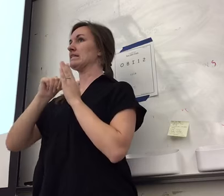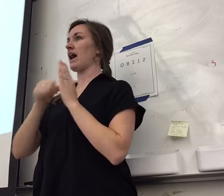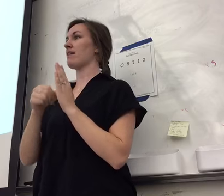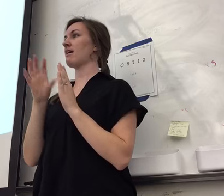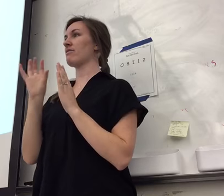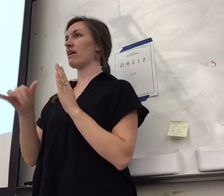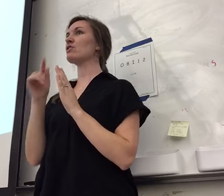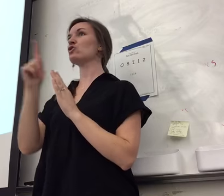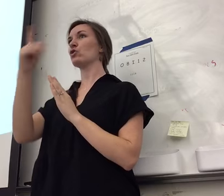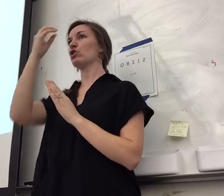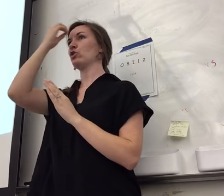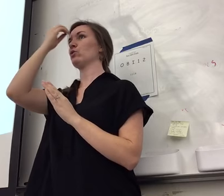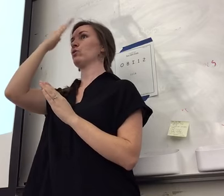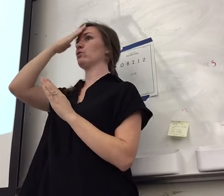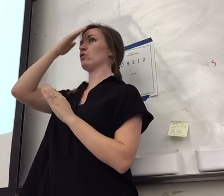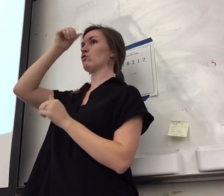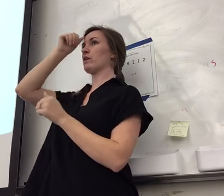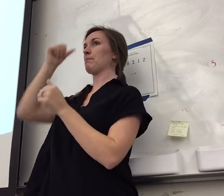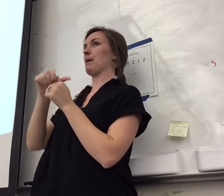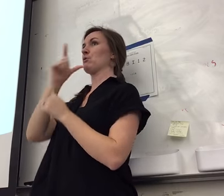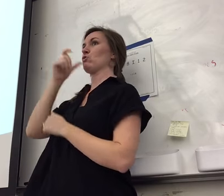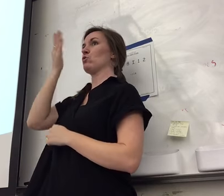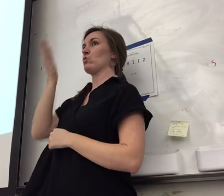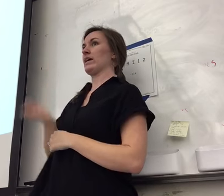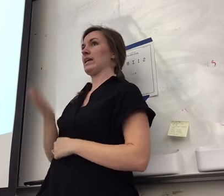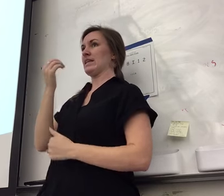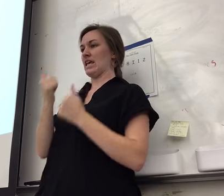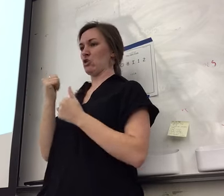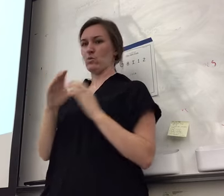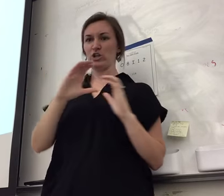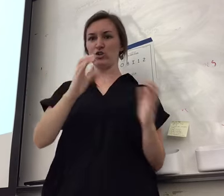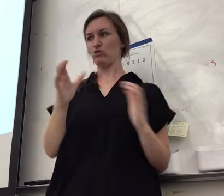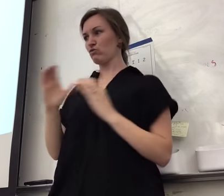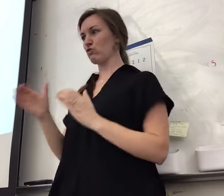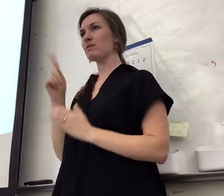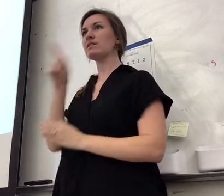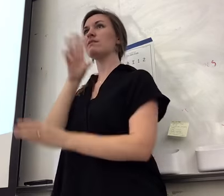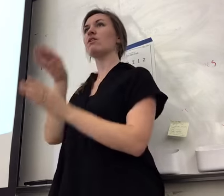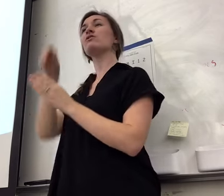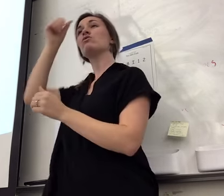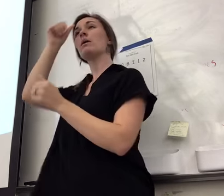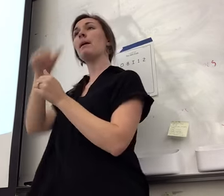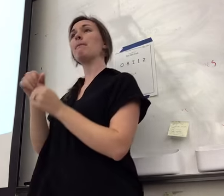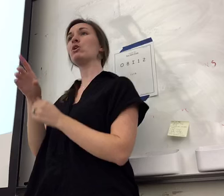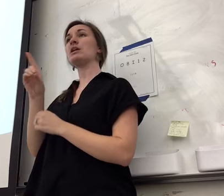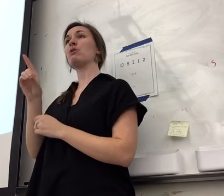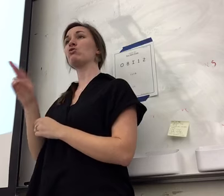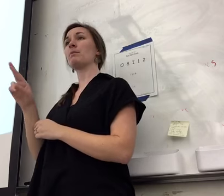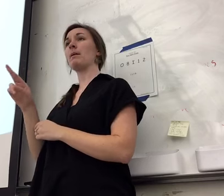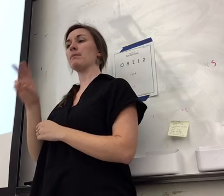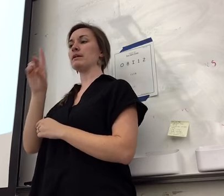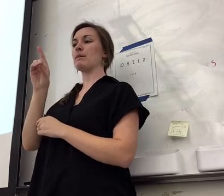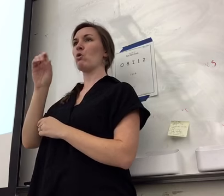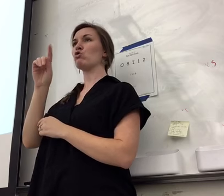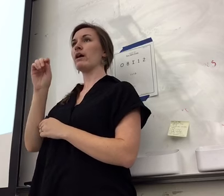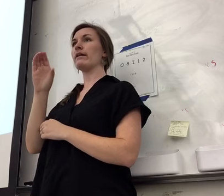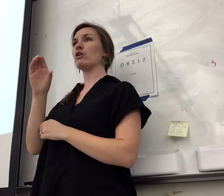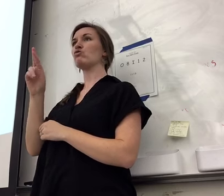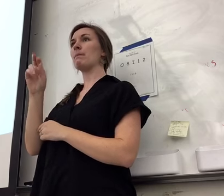you remember who he is. Now remember, Democratic Republicans are very, very small, right?